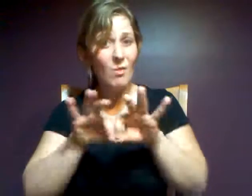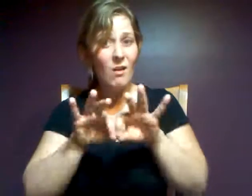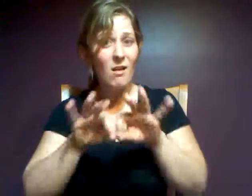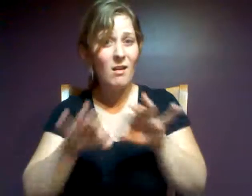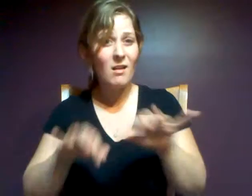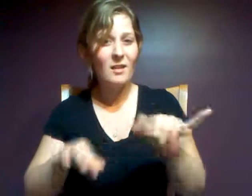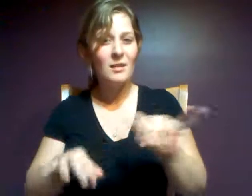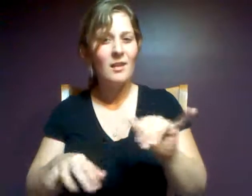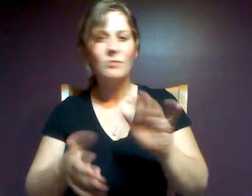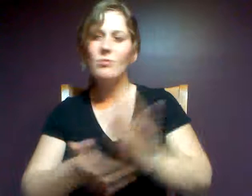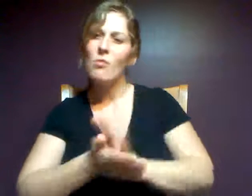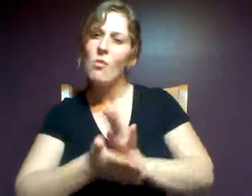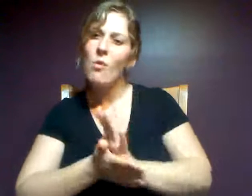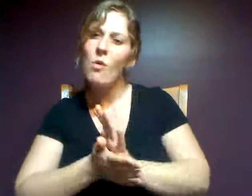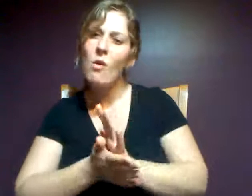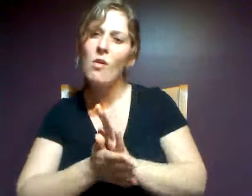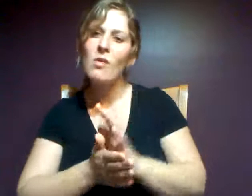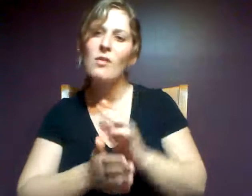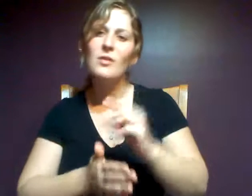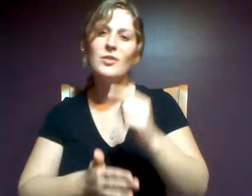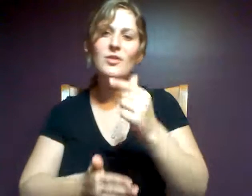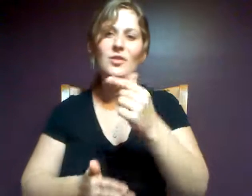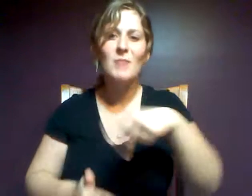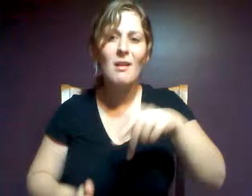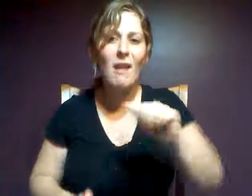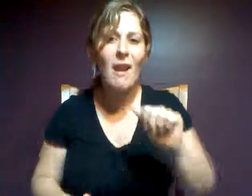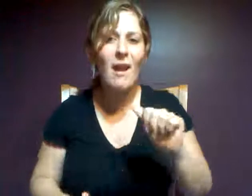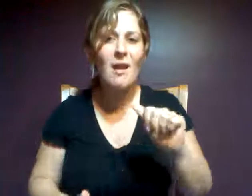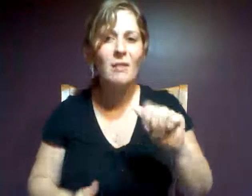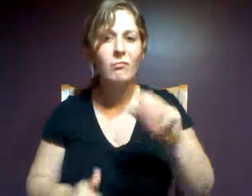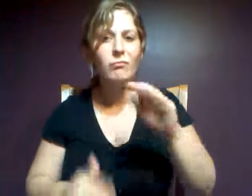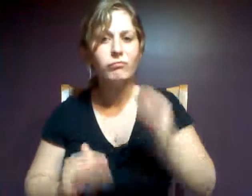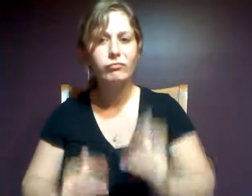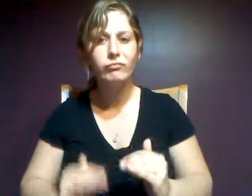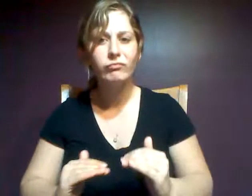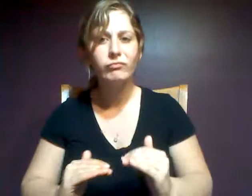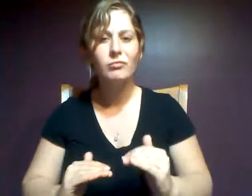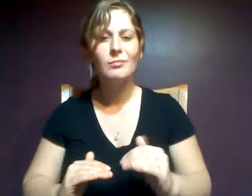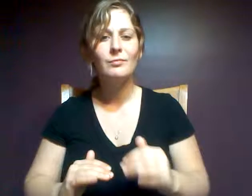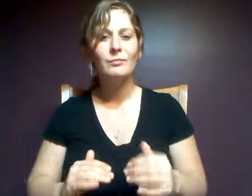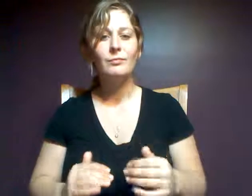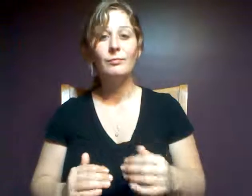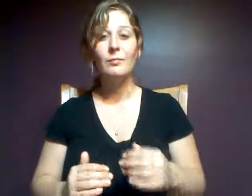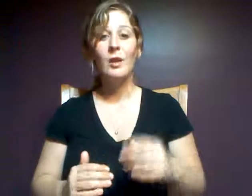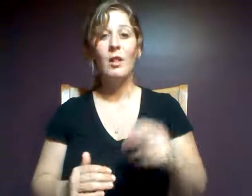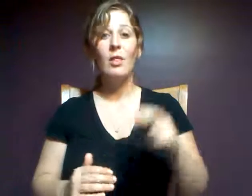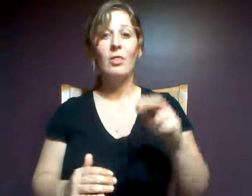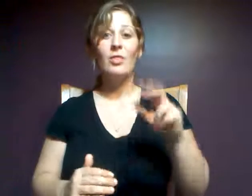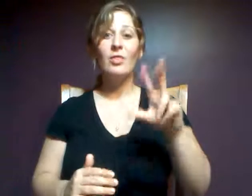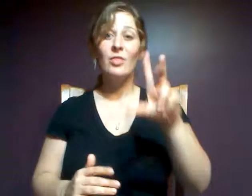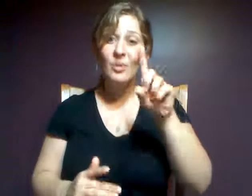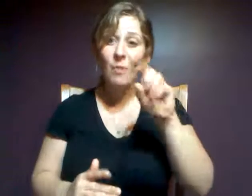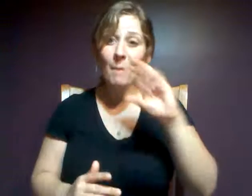31%, nearly 1 in 3 teenagers are withdrawing from classroom debate.